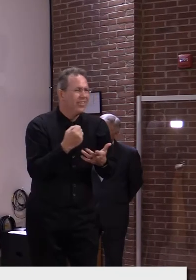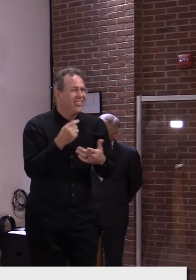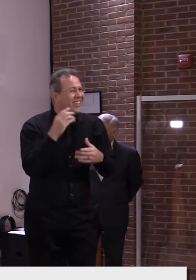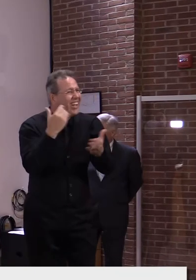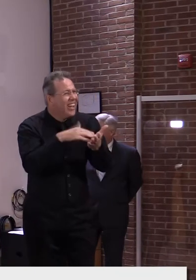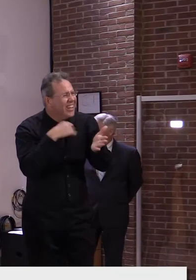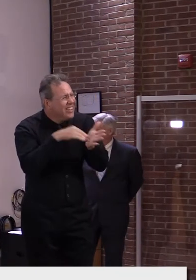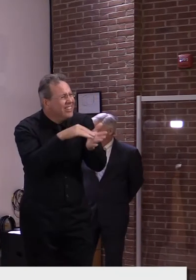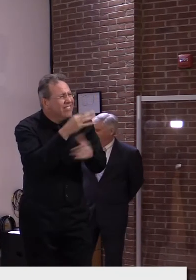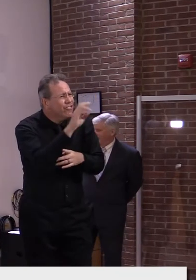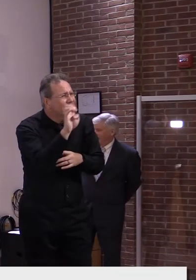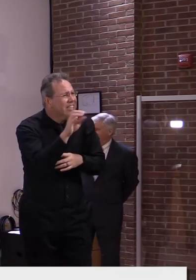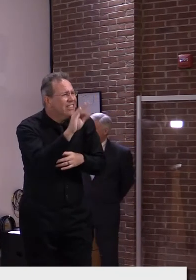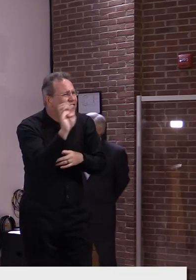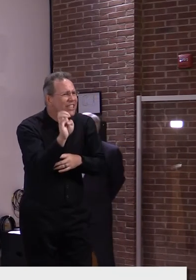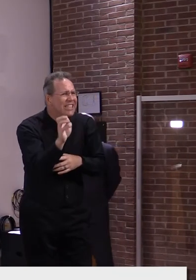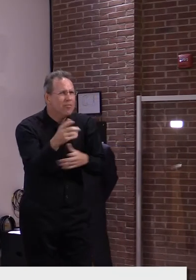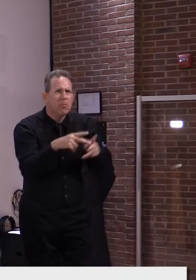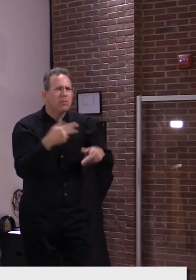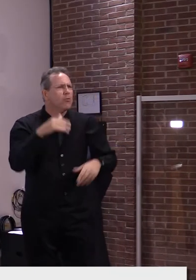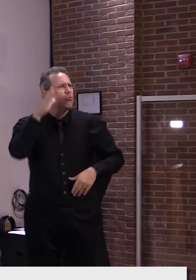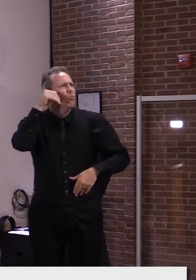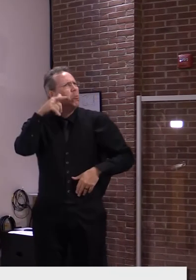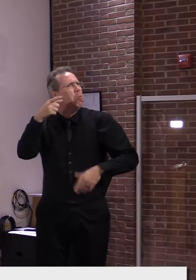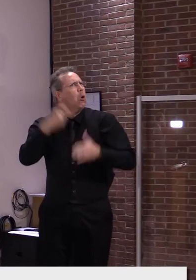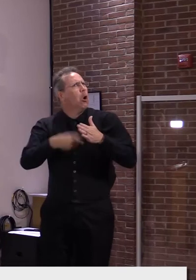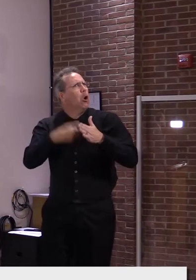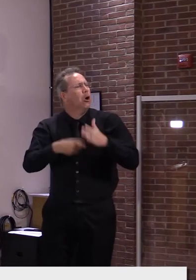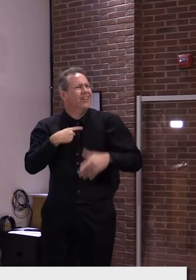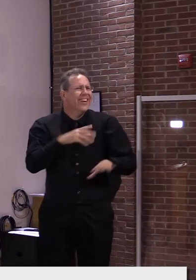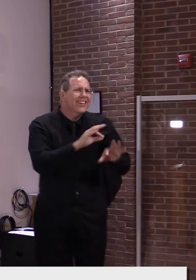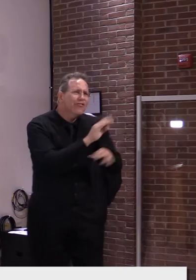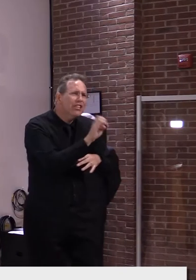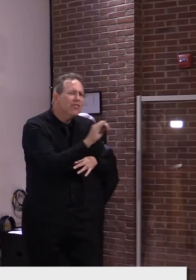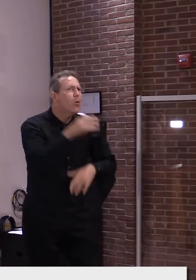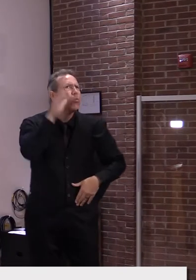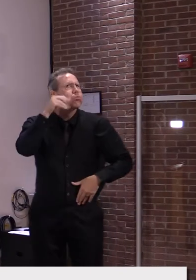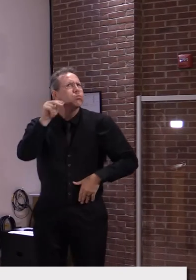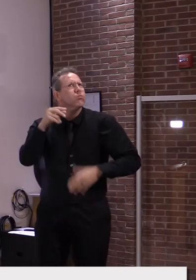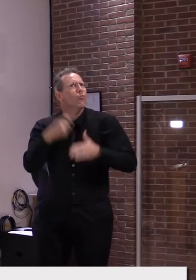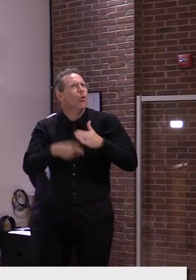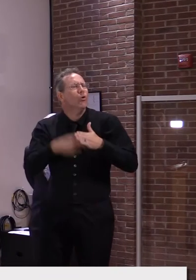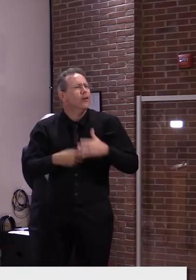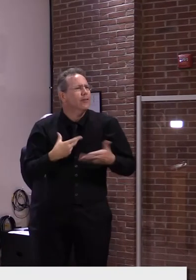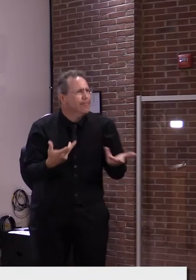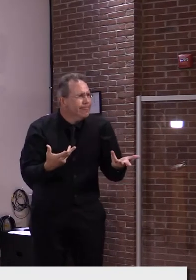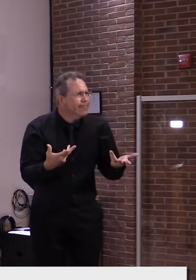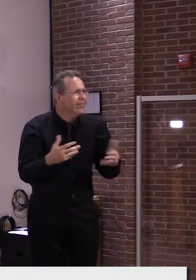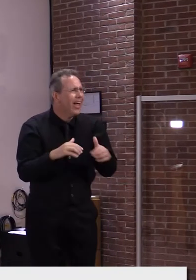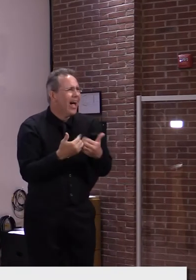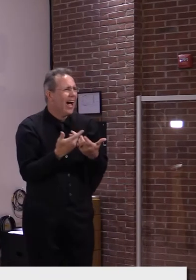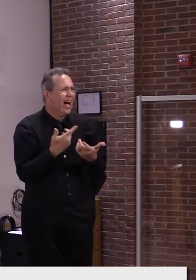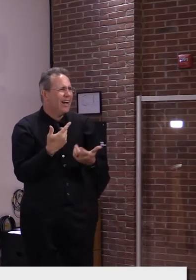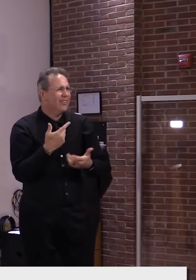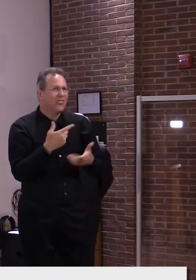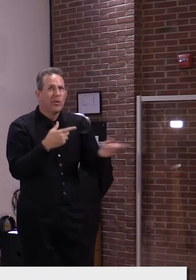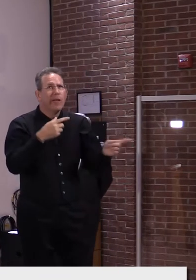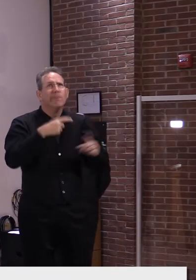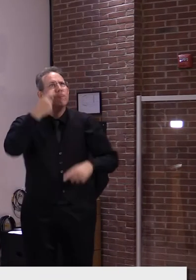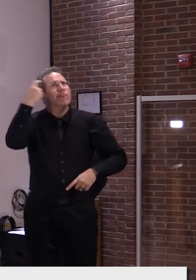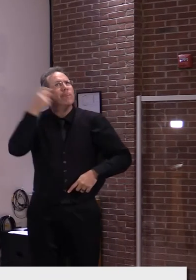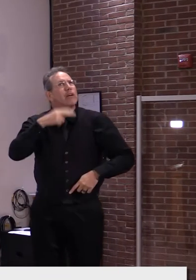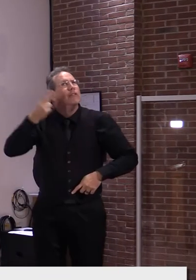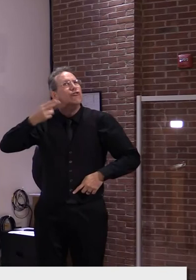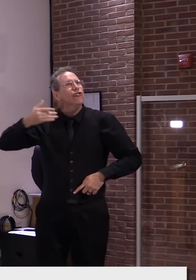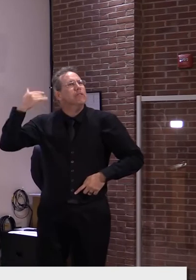it is actually free, particularly people who are uninsured or have a really bad history with healthcare debt and